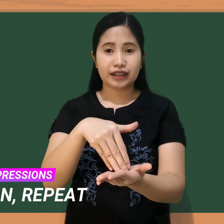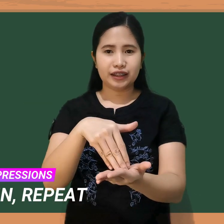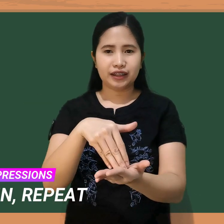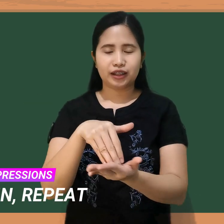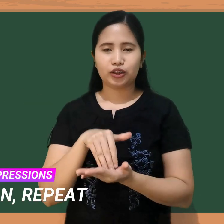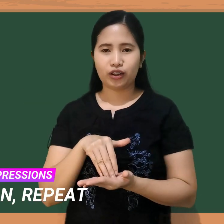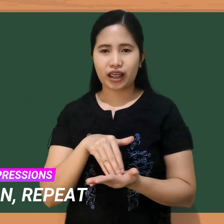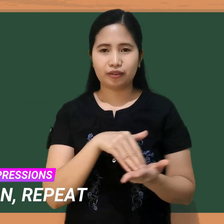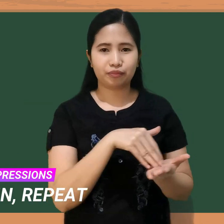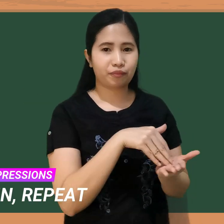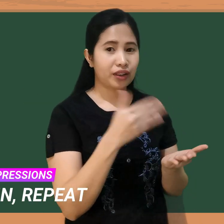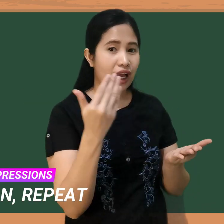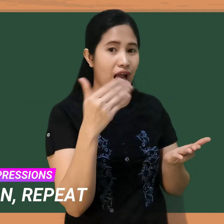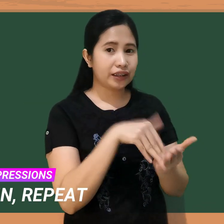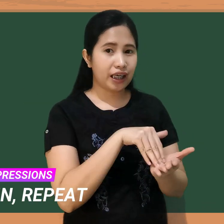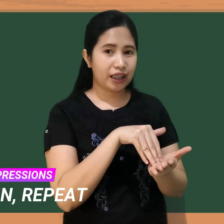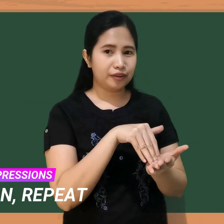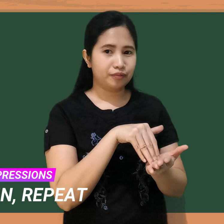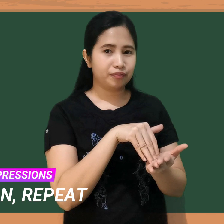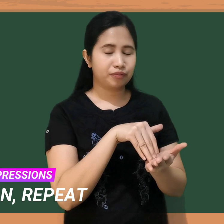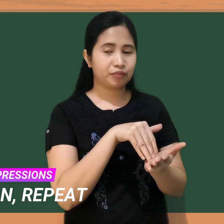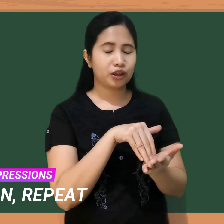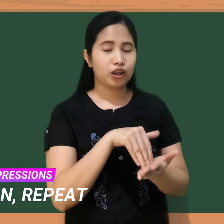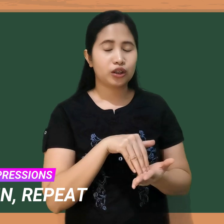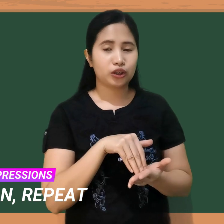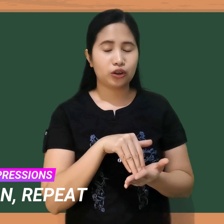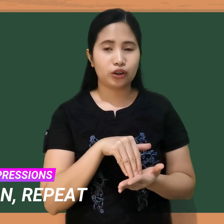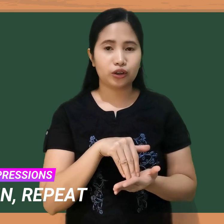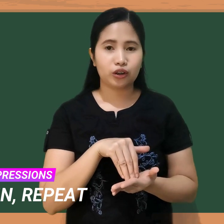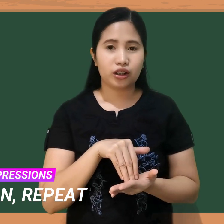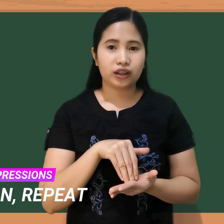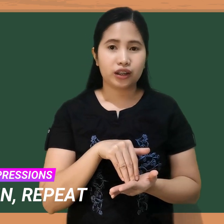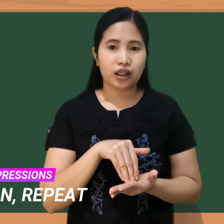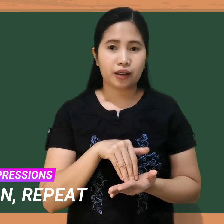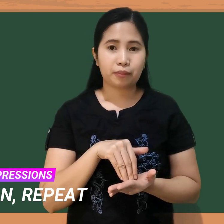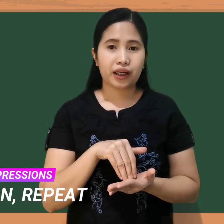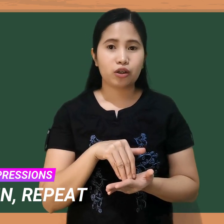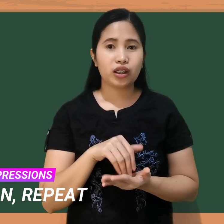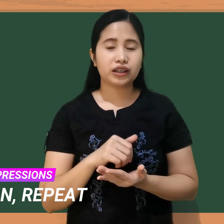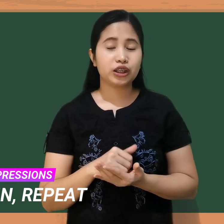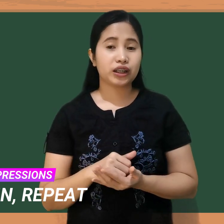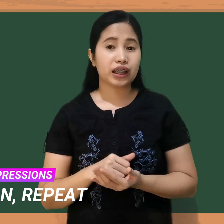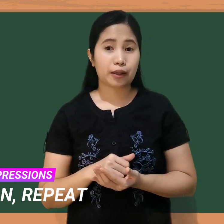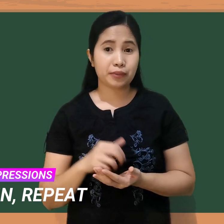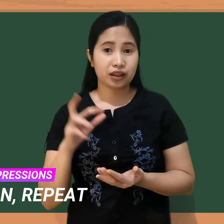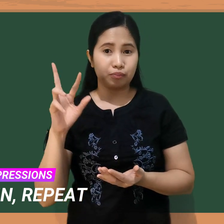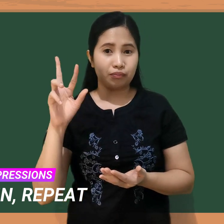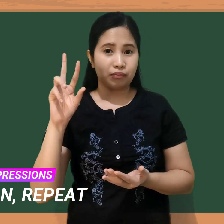Again. So, ayan. Again. So, pareho lang din siya ng repeat.